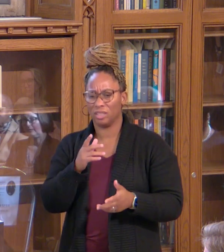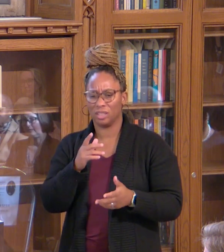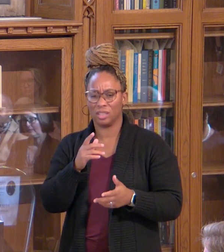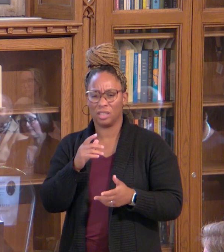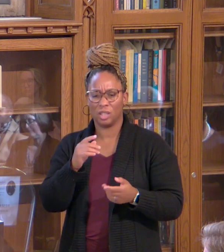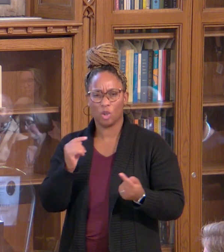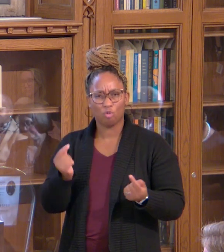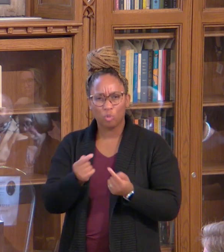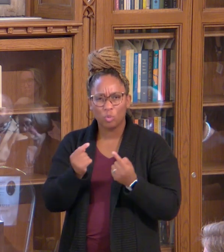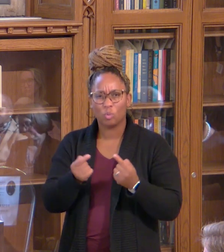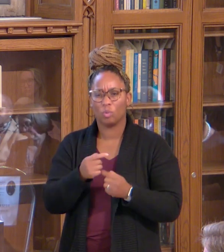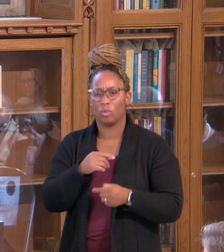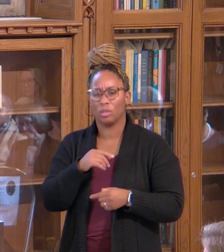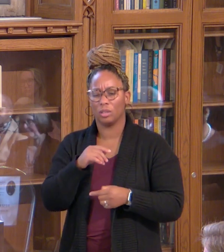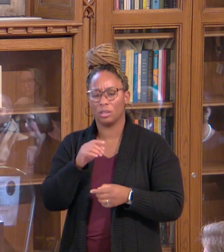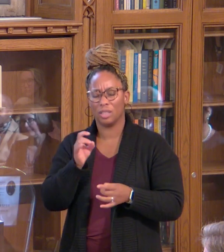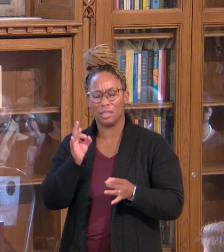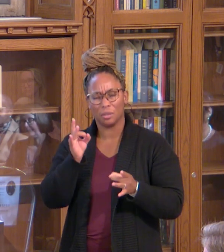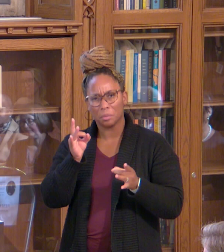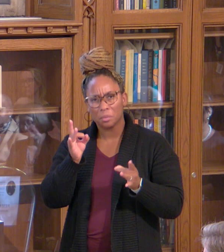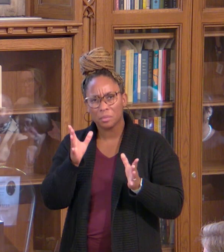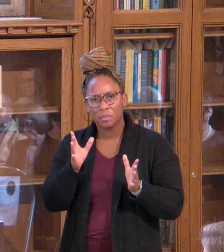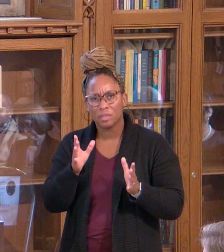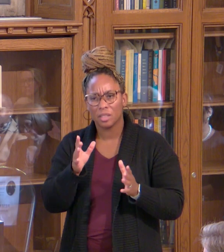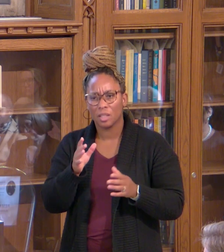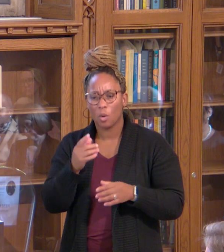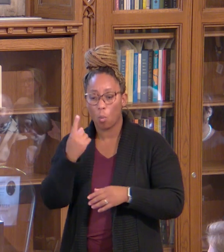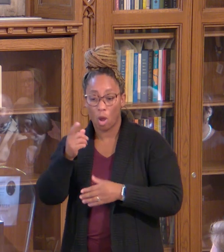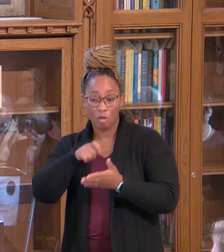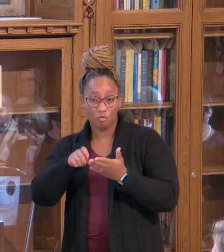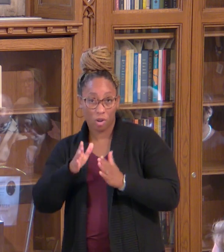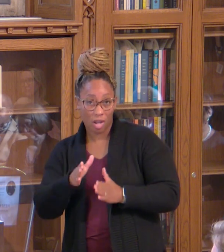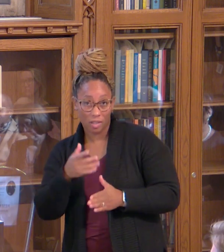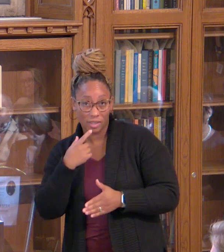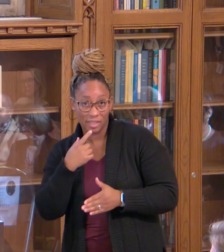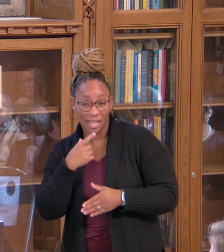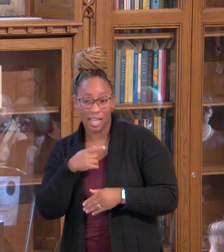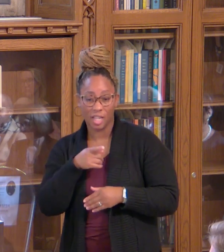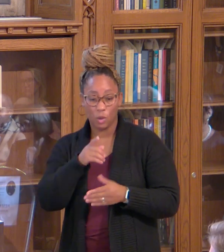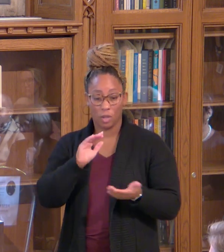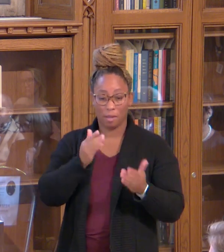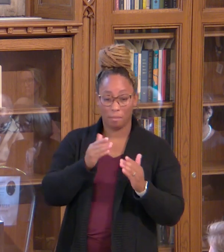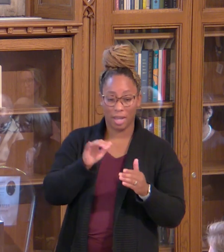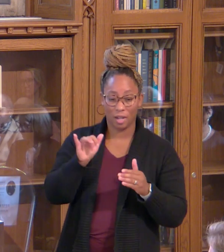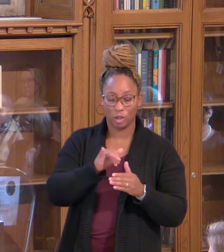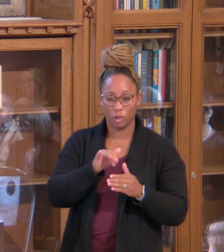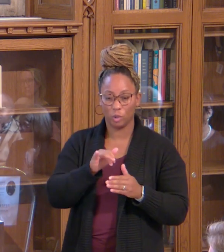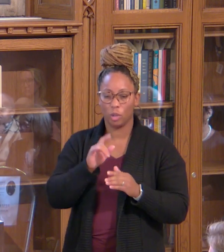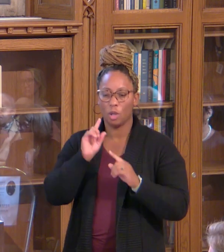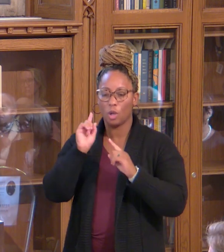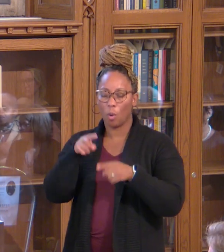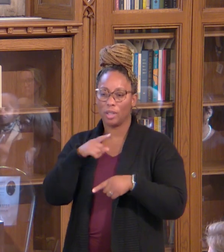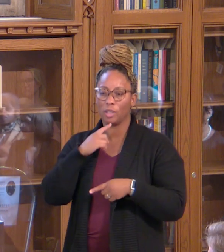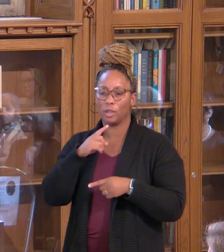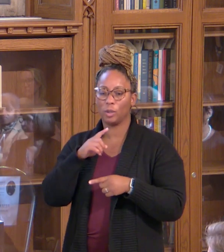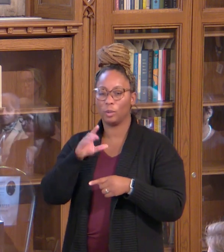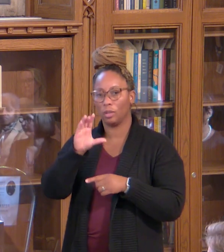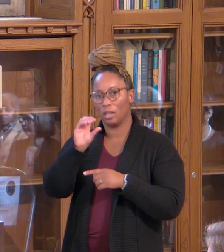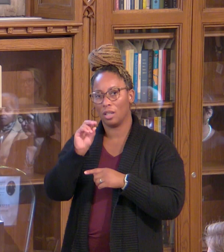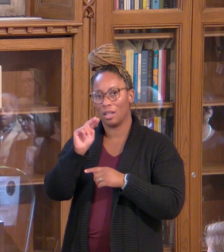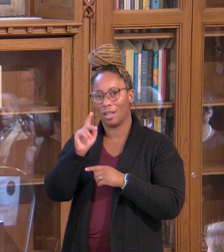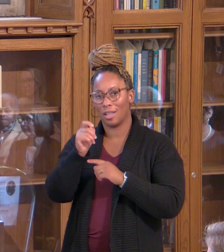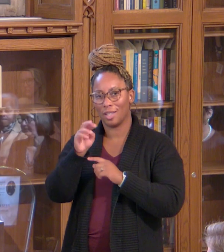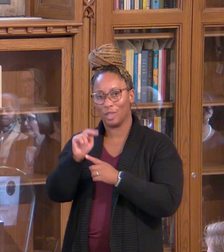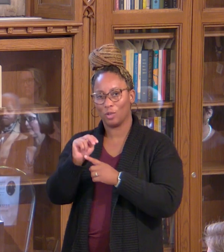cruel it was so bad one writer wrote you could compare it to a concentration camp and